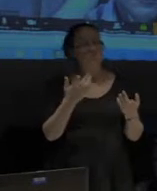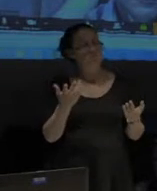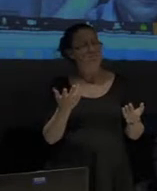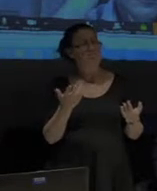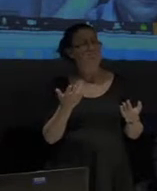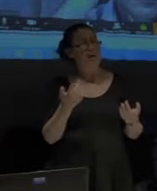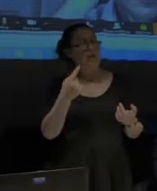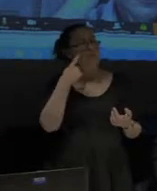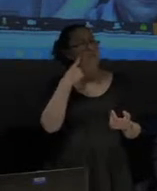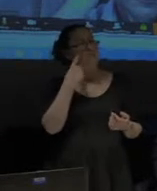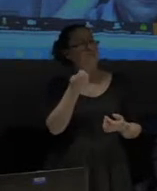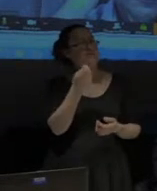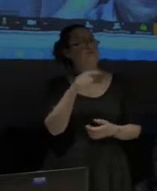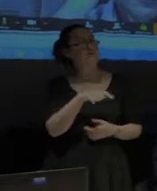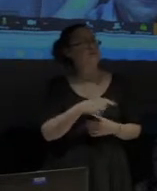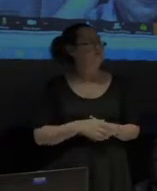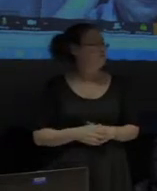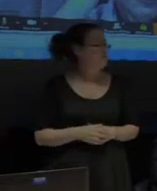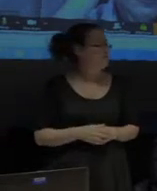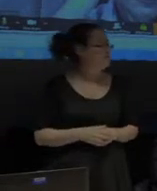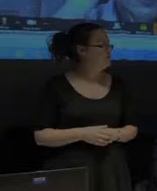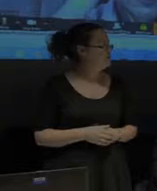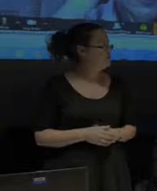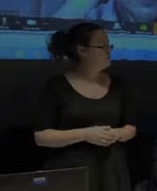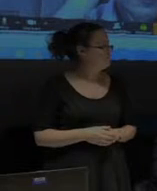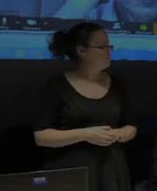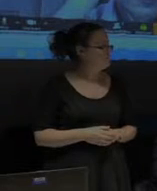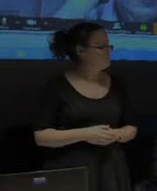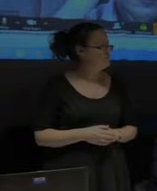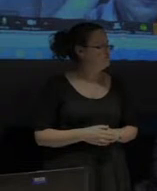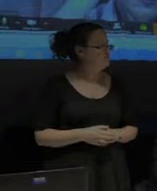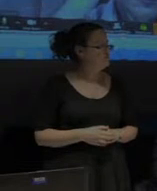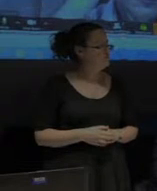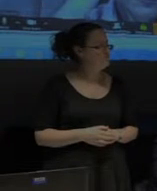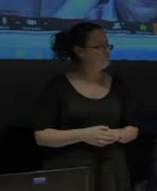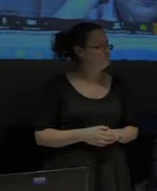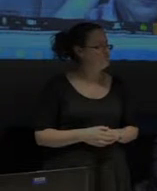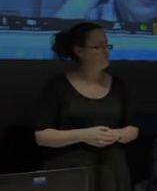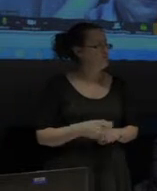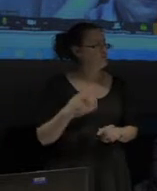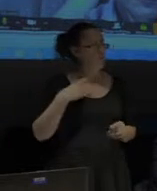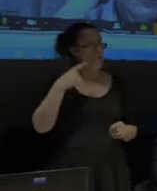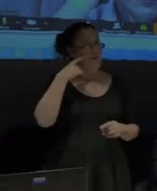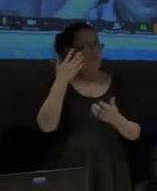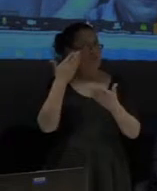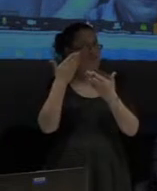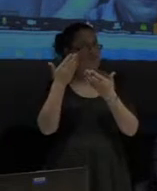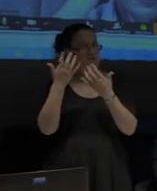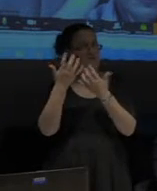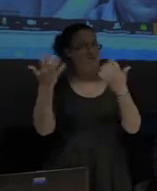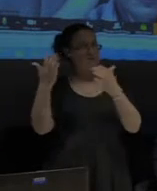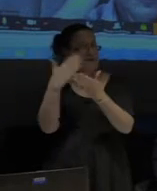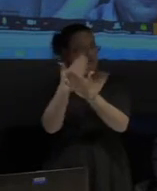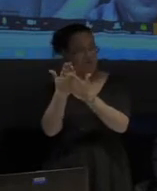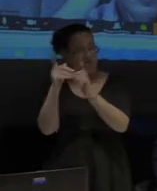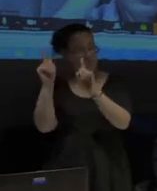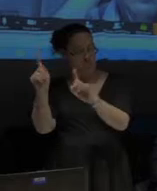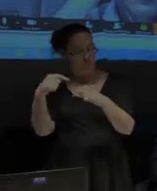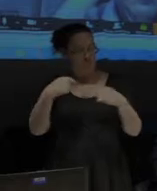I think it works. I was saying that, I was thinking about it from a public sector point of view. If I'm thinking of myself as a small business